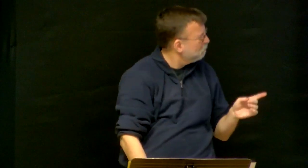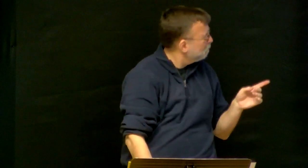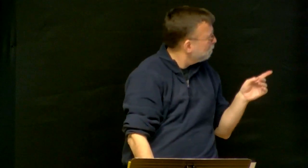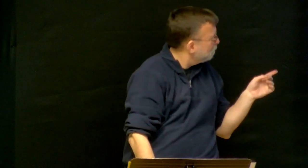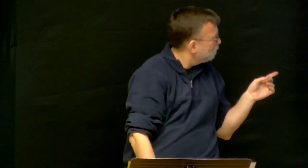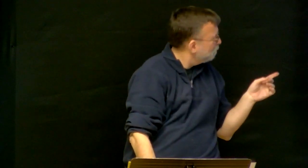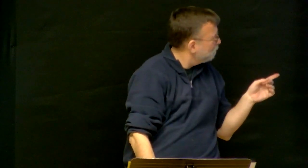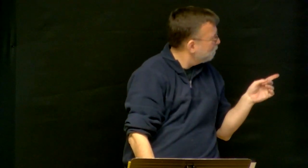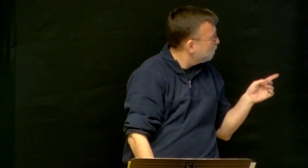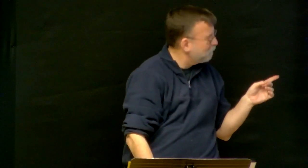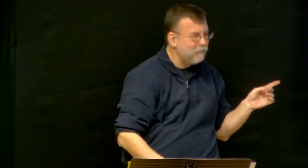Now, what do you see here?